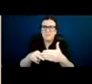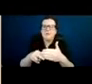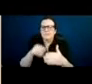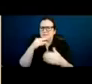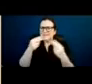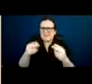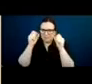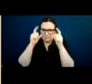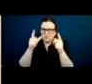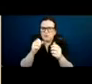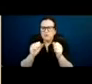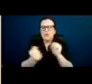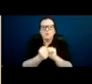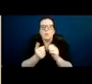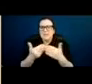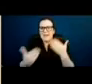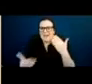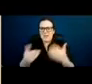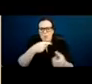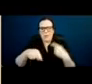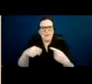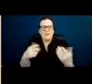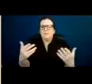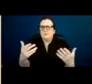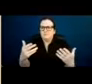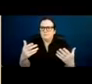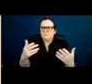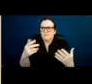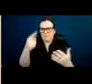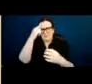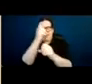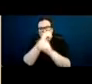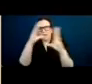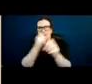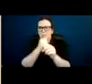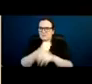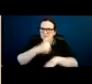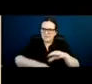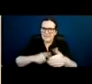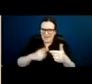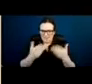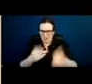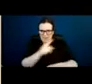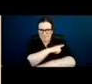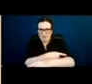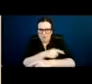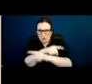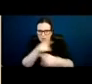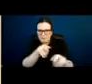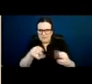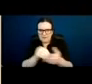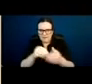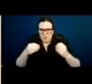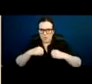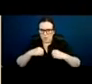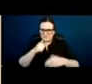conceptualise disability and to empower people with disabilities to exercise proper control over their own daily lives and affairs.